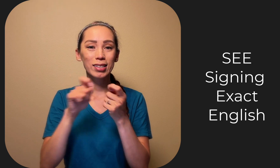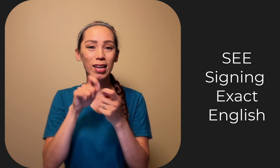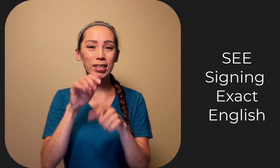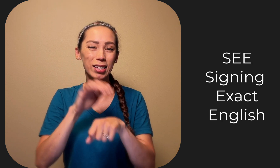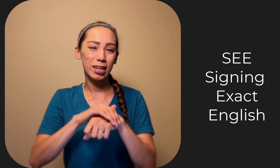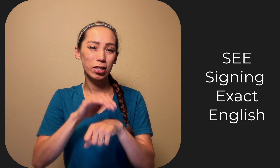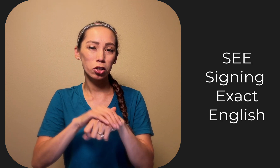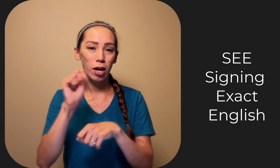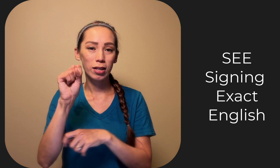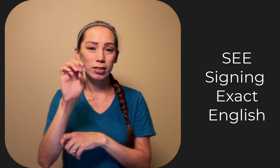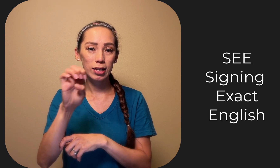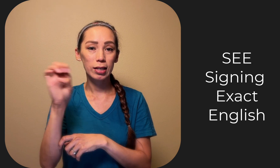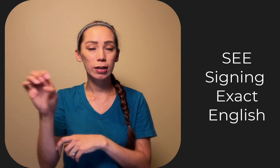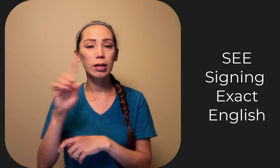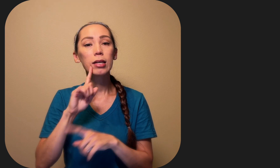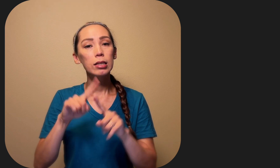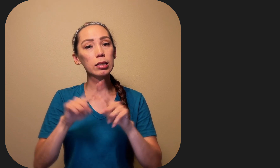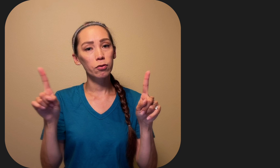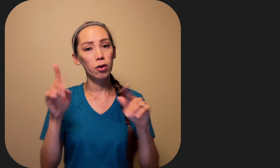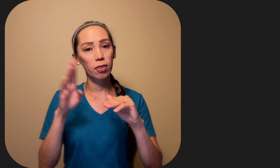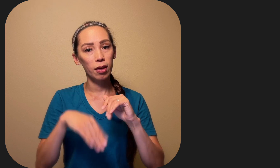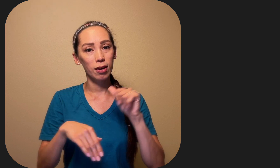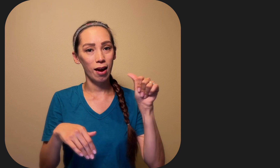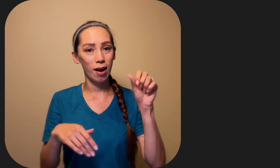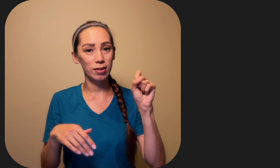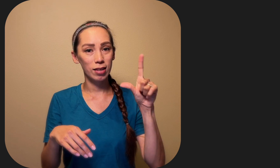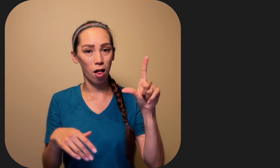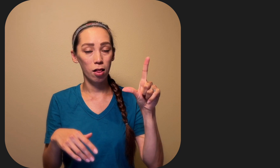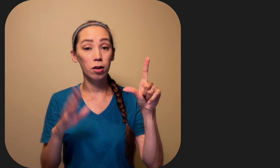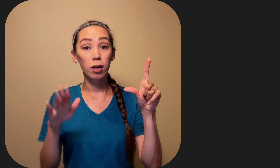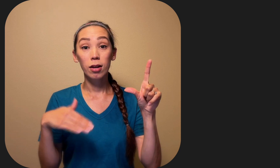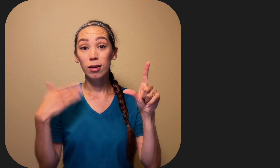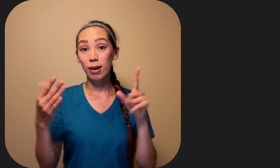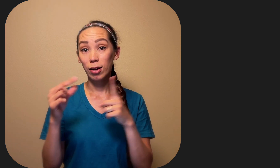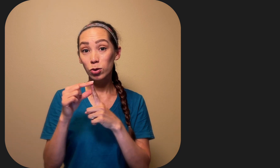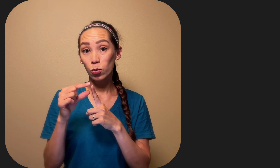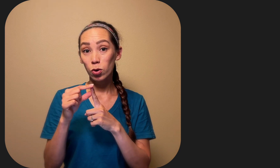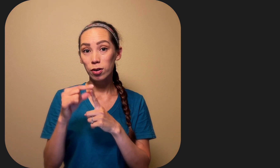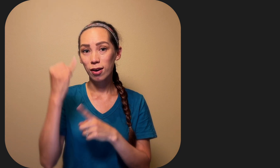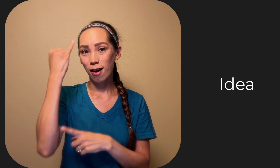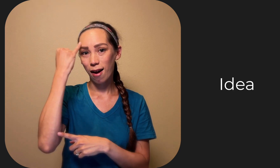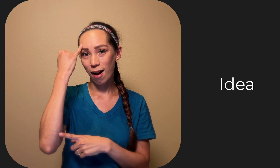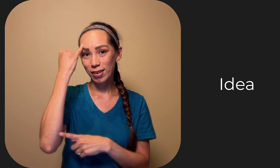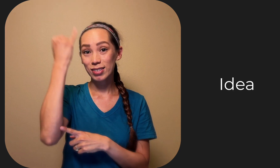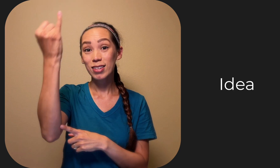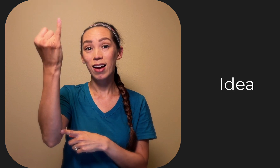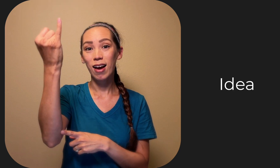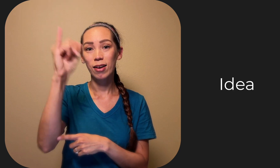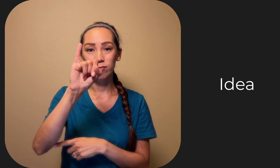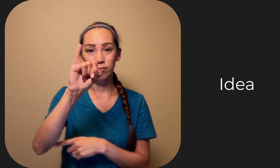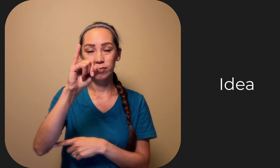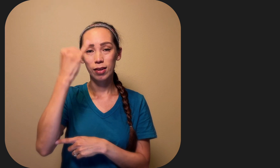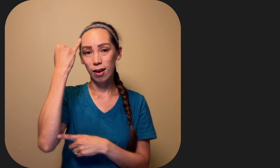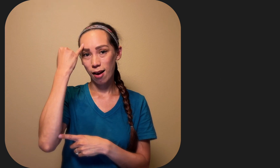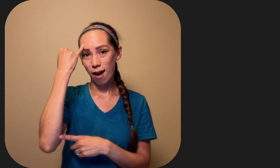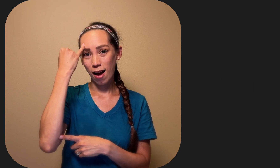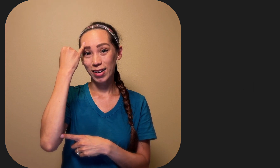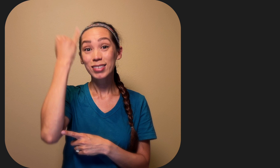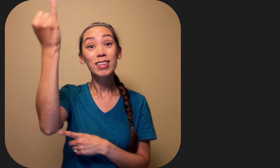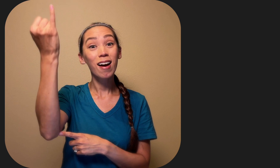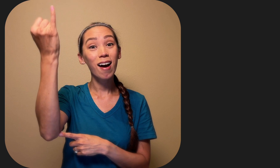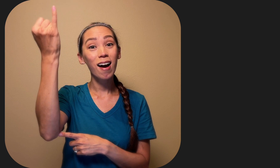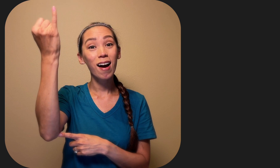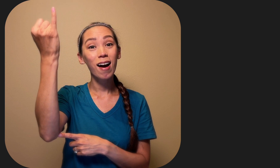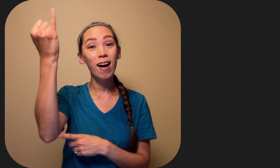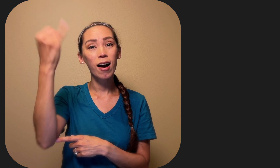English, SEE, which is different from ASL. Next word is idea. You would take your I